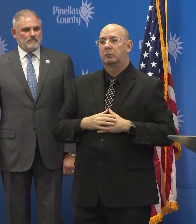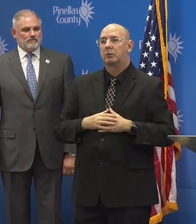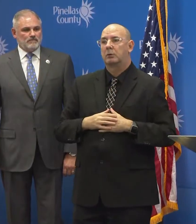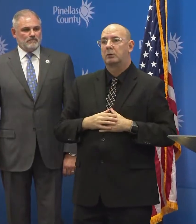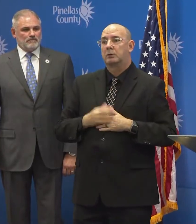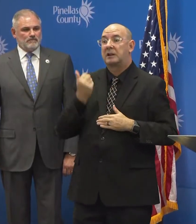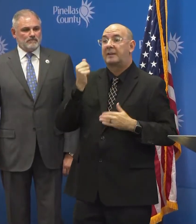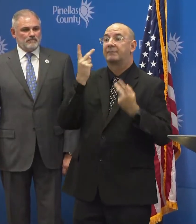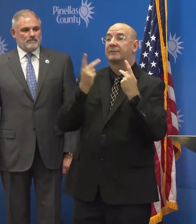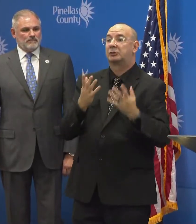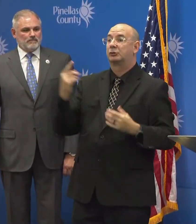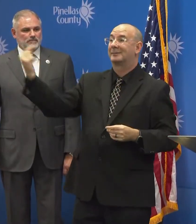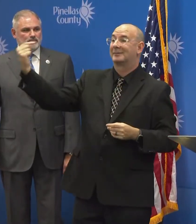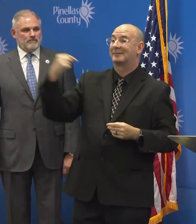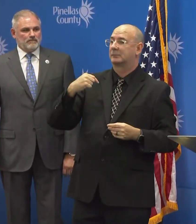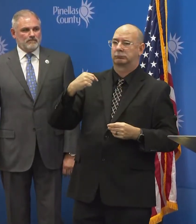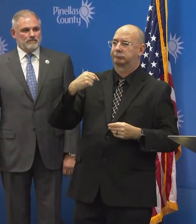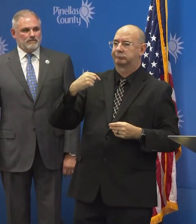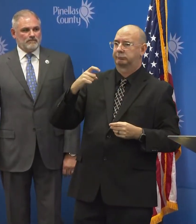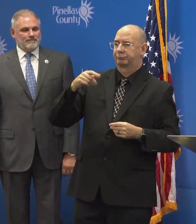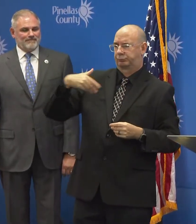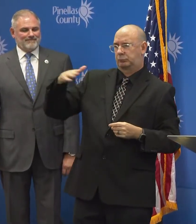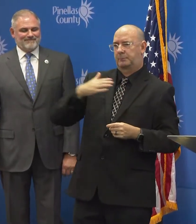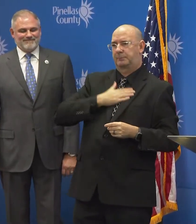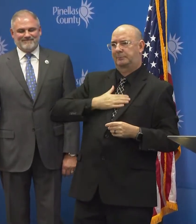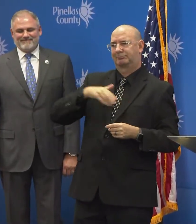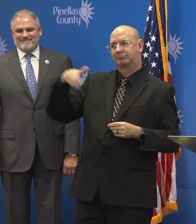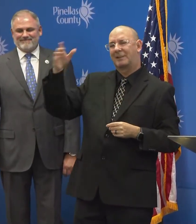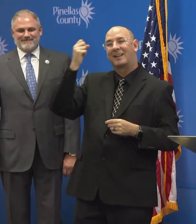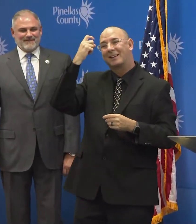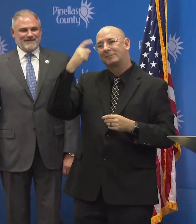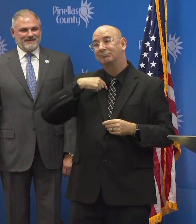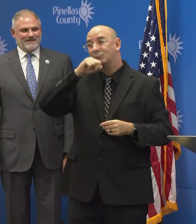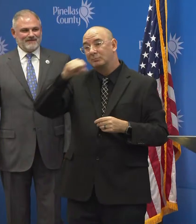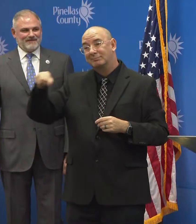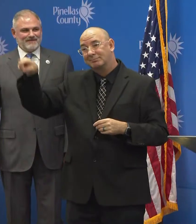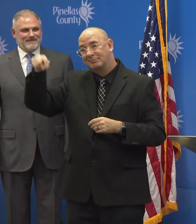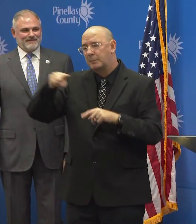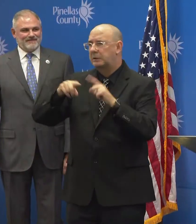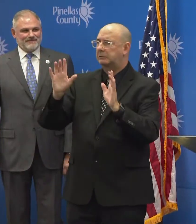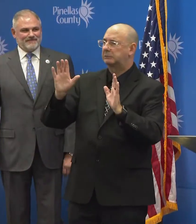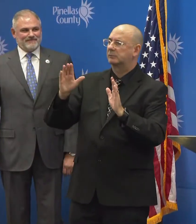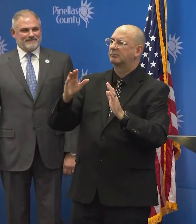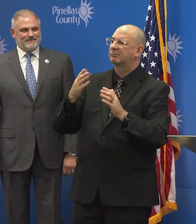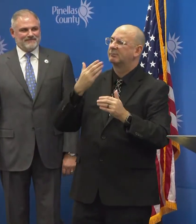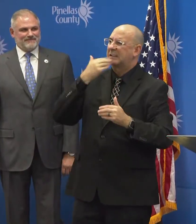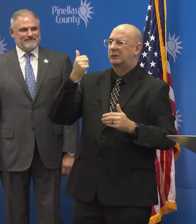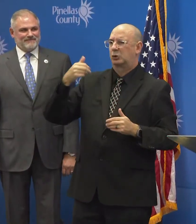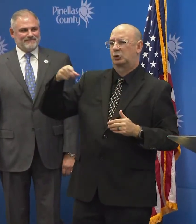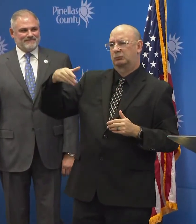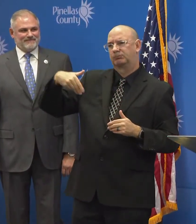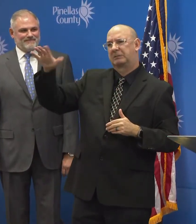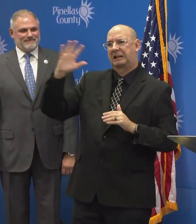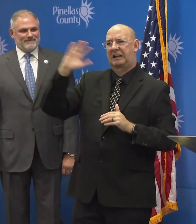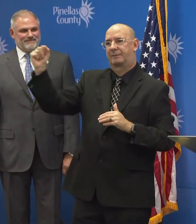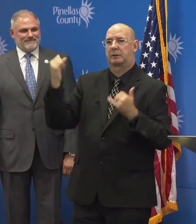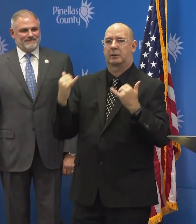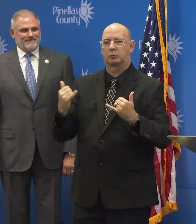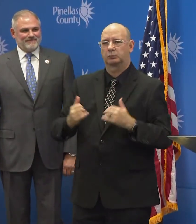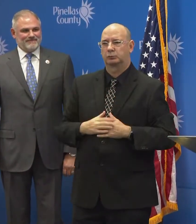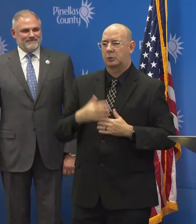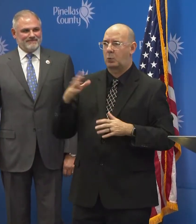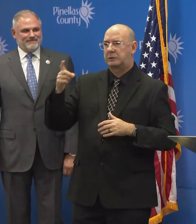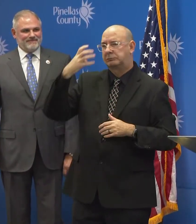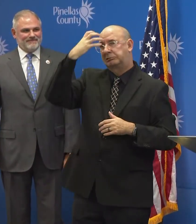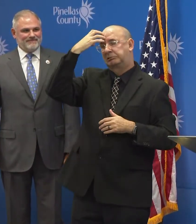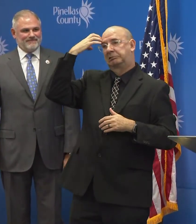visit Pinellas. We want you to come back and visit us again, but we want your memories to be fond ones. All of the shelters that we have selected